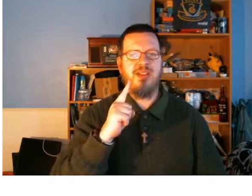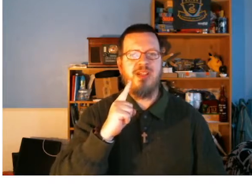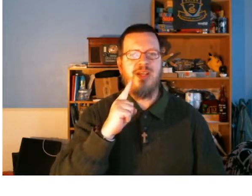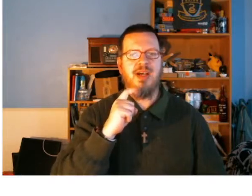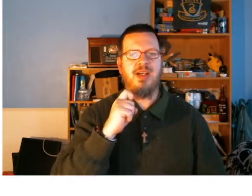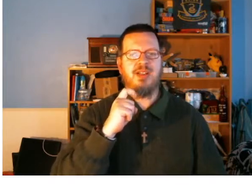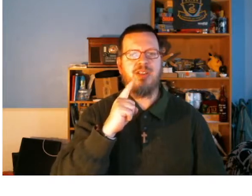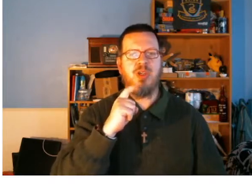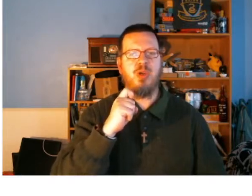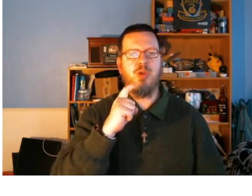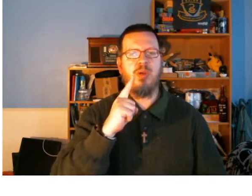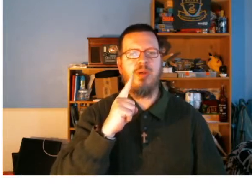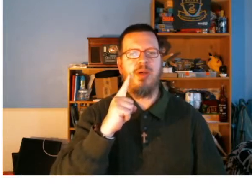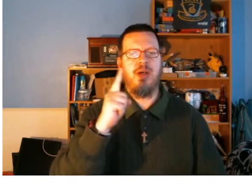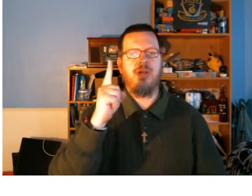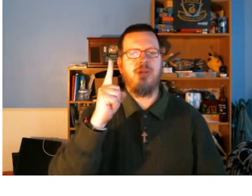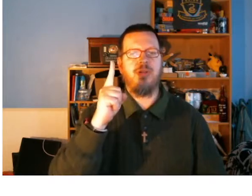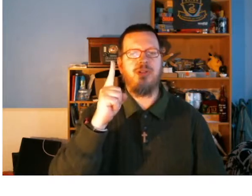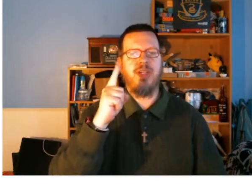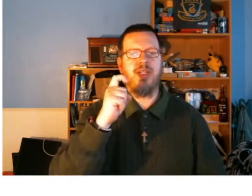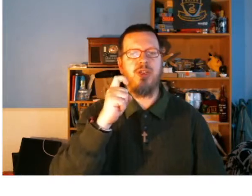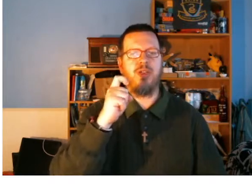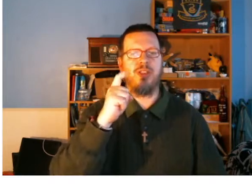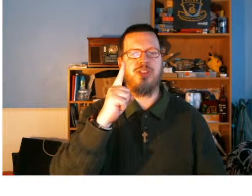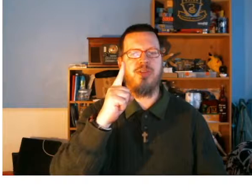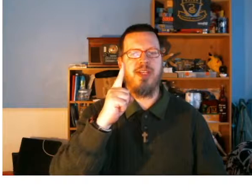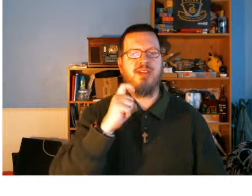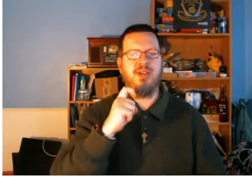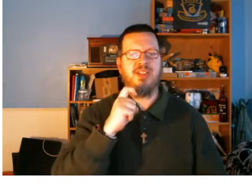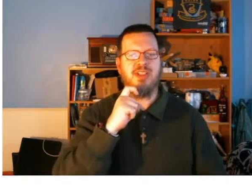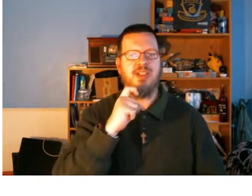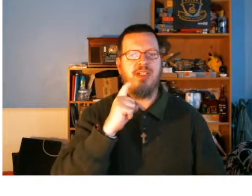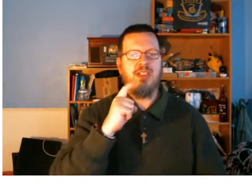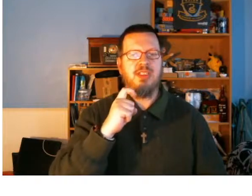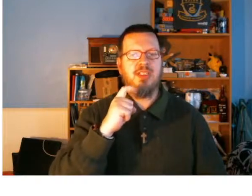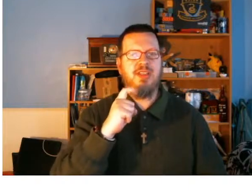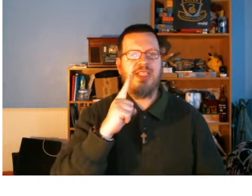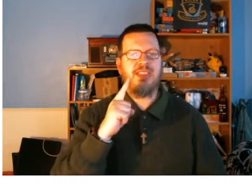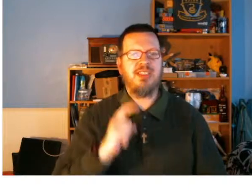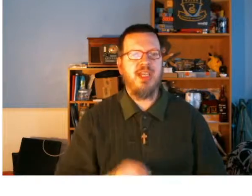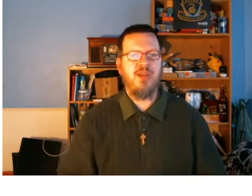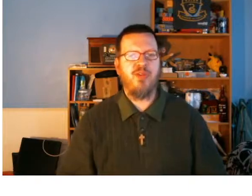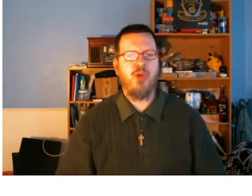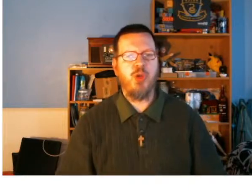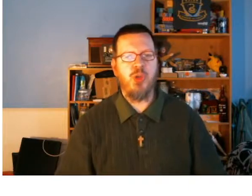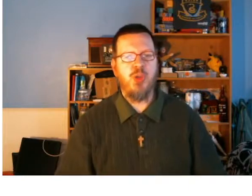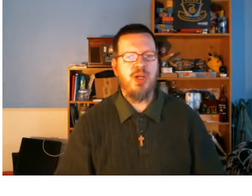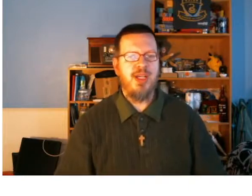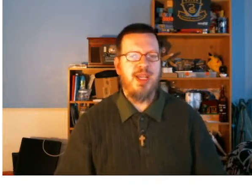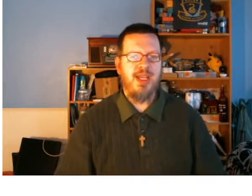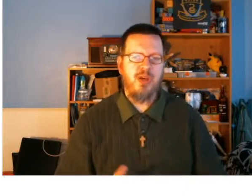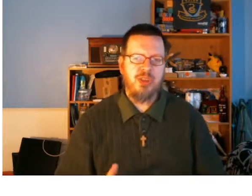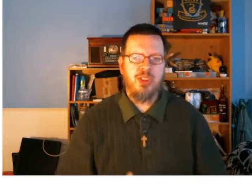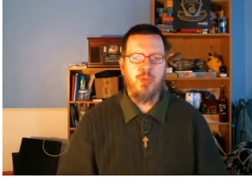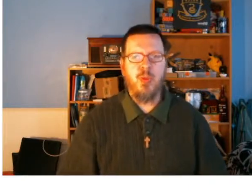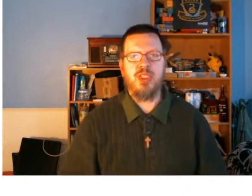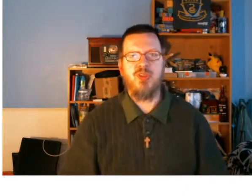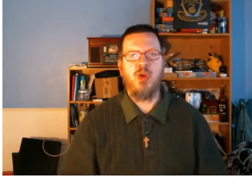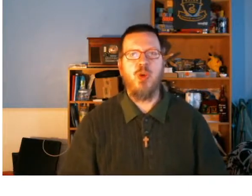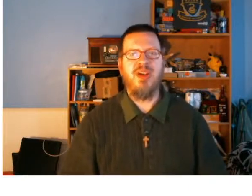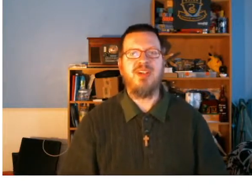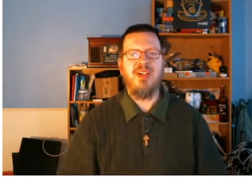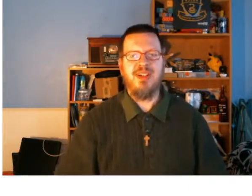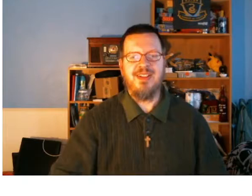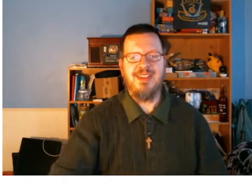twice. So straight, hooked. That's the sign for who, and it also works